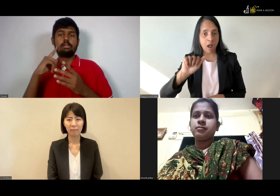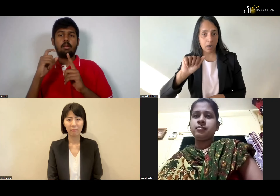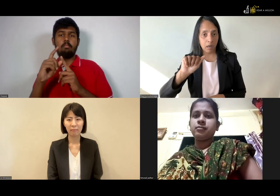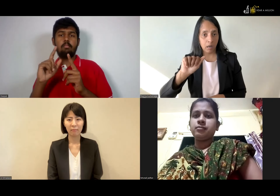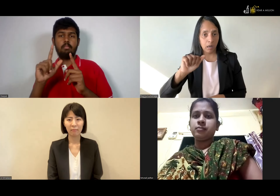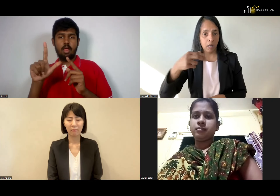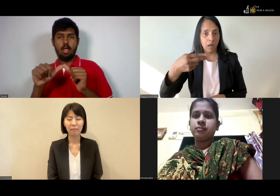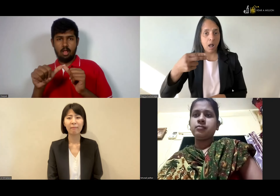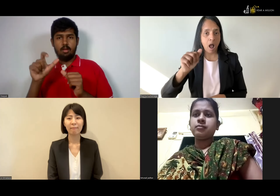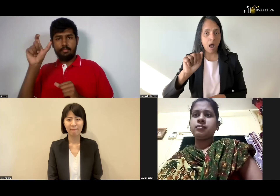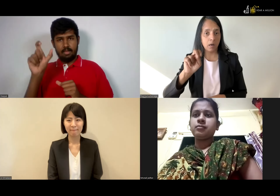Dr. Shilpa,